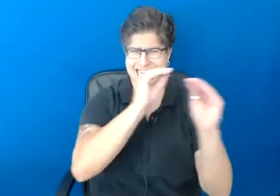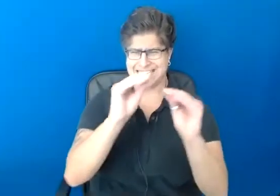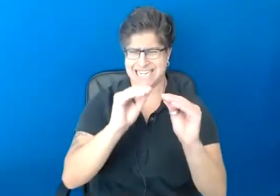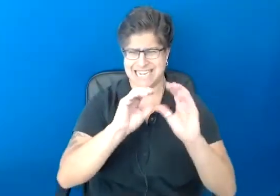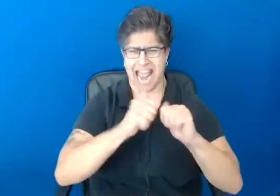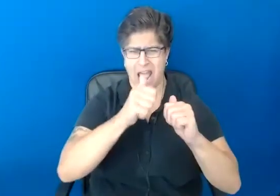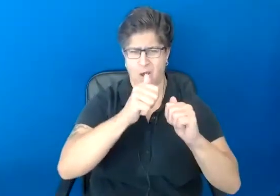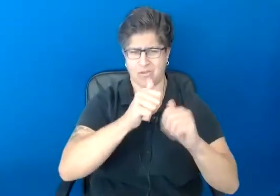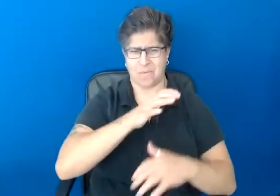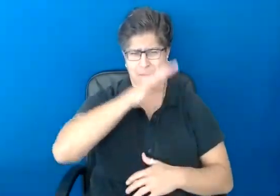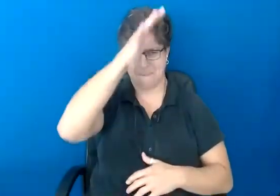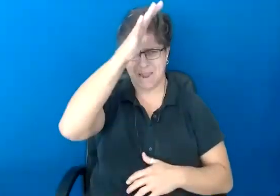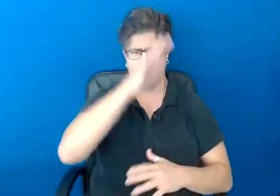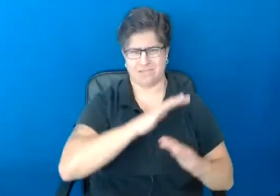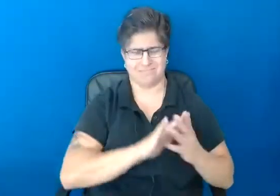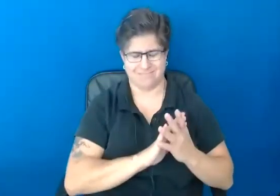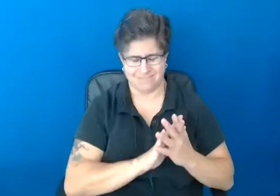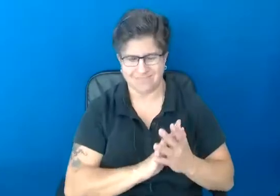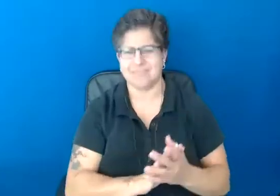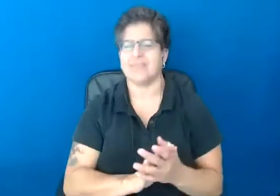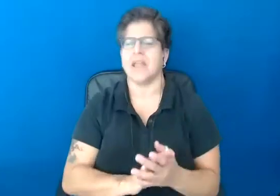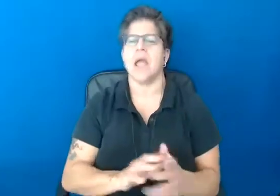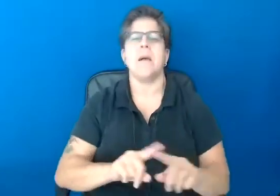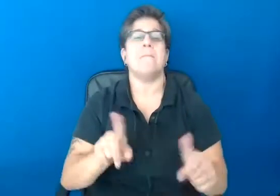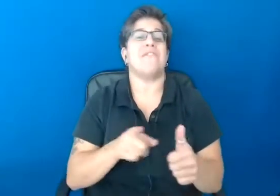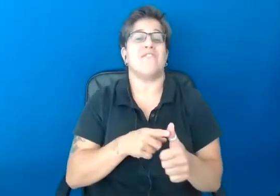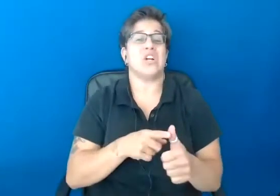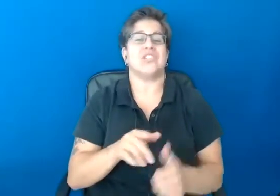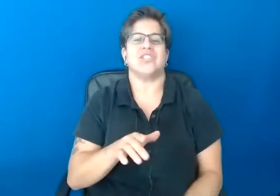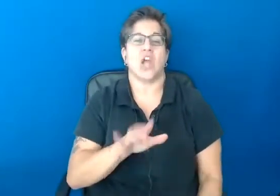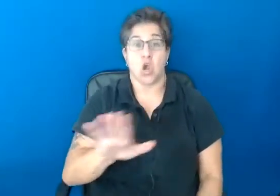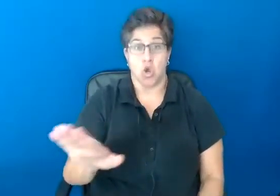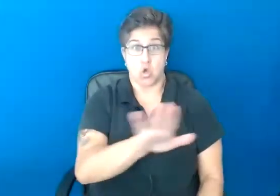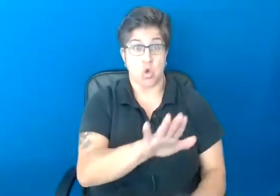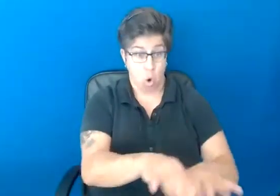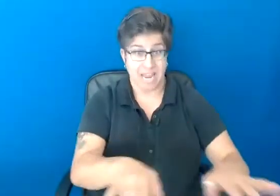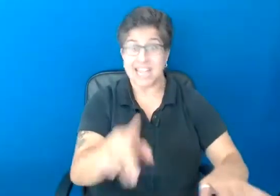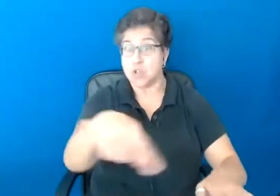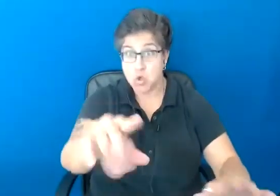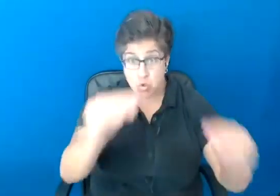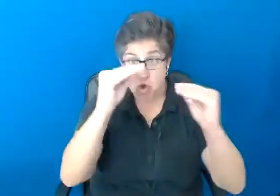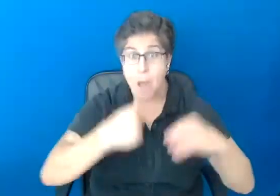me. Never take them personally. The second thing was, and I think I may have already mentioned this, and that's this.